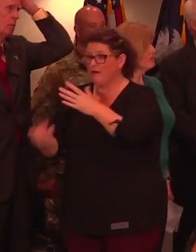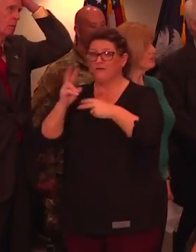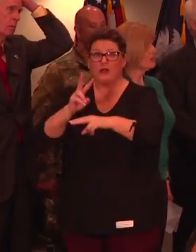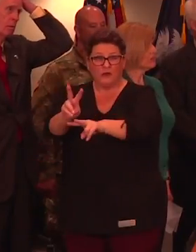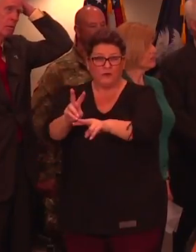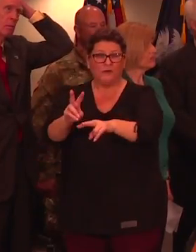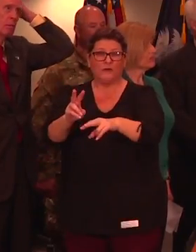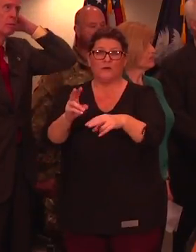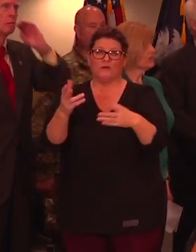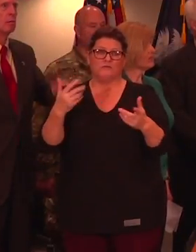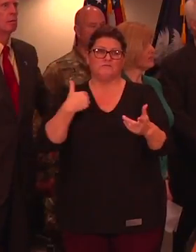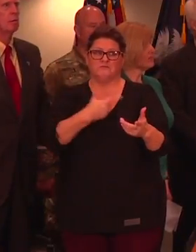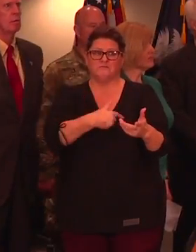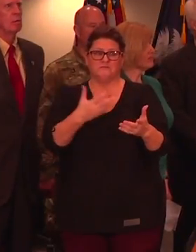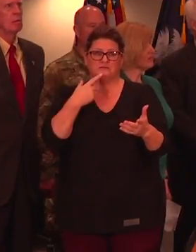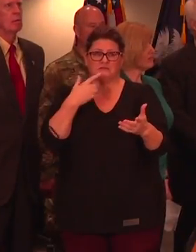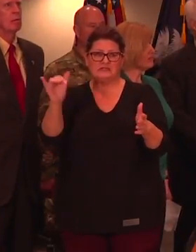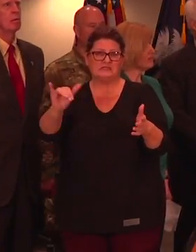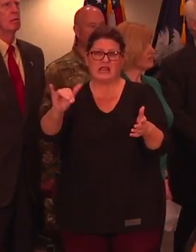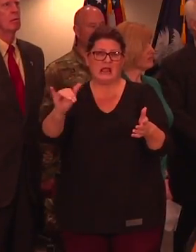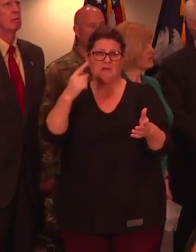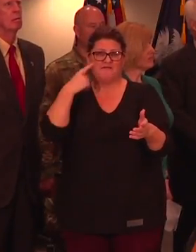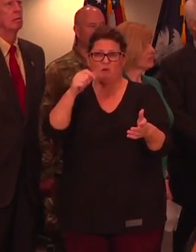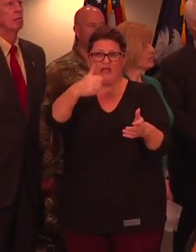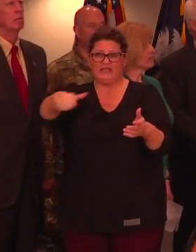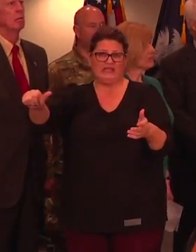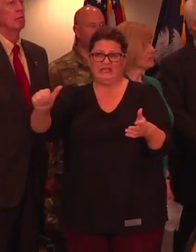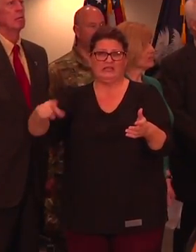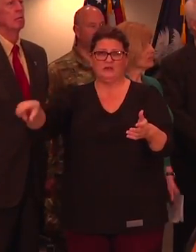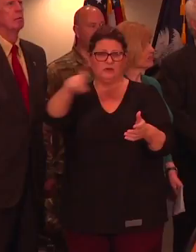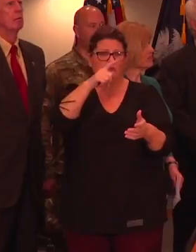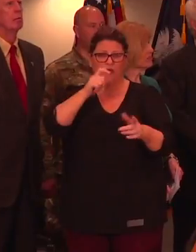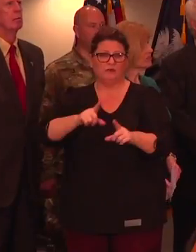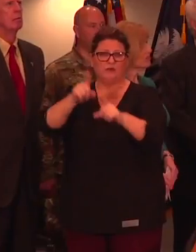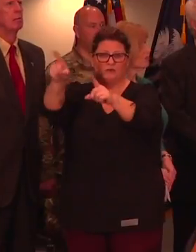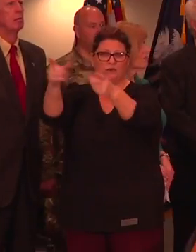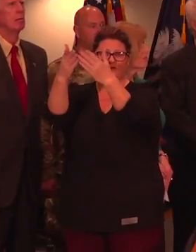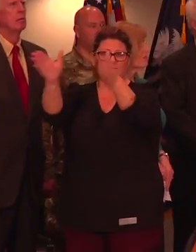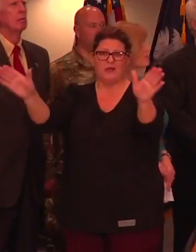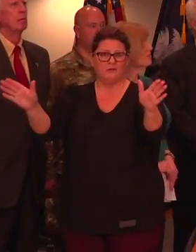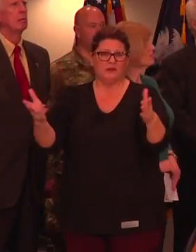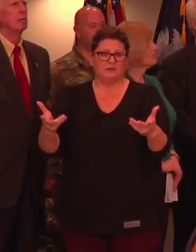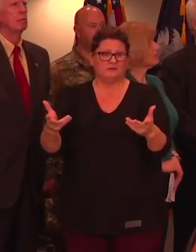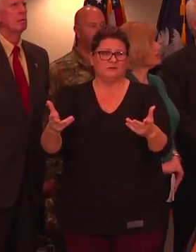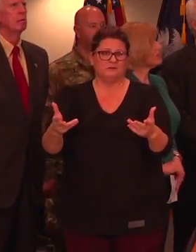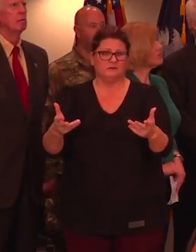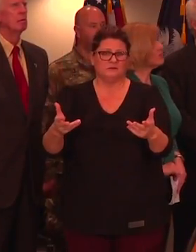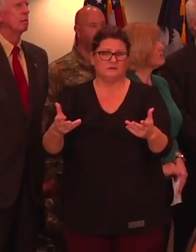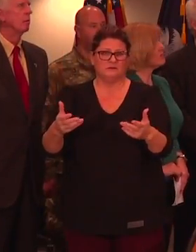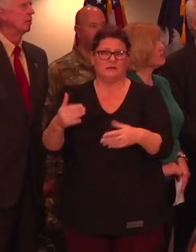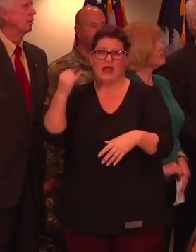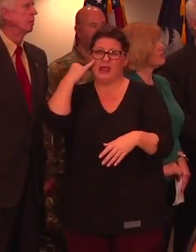we would follow the same recommendations that we are making for all community gatherings to avoid